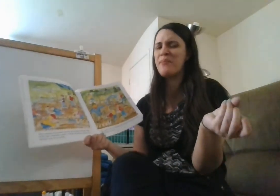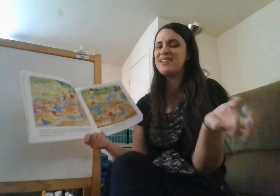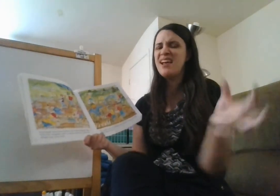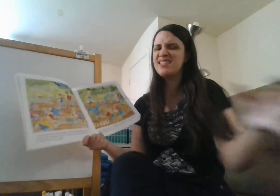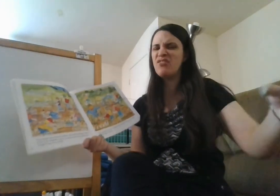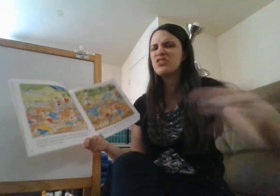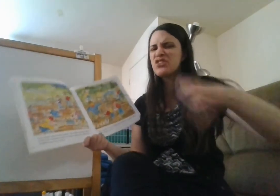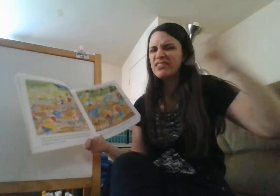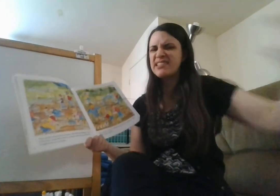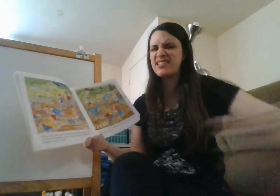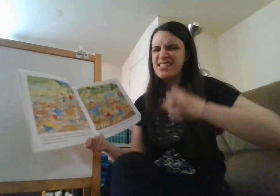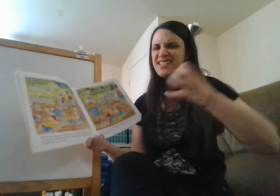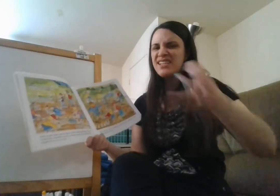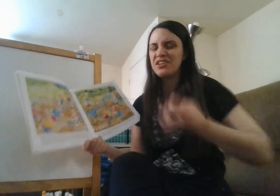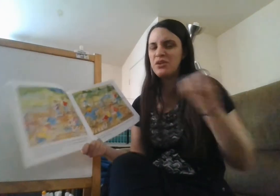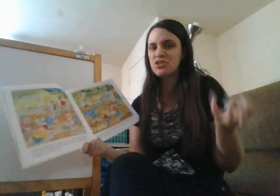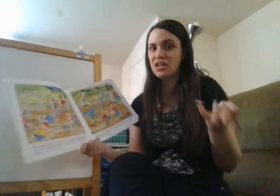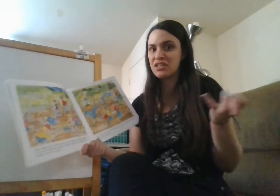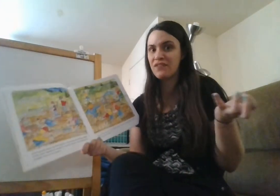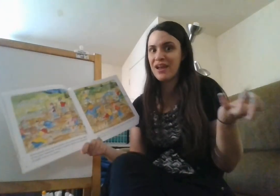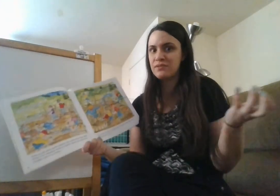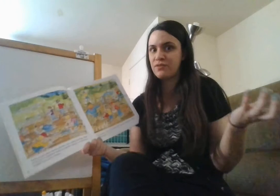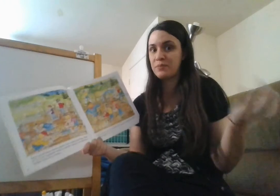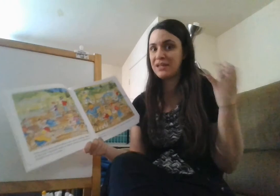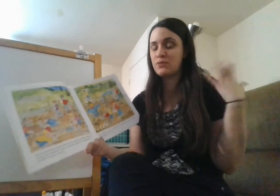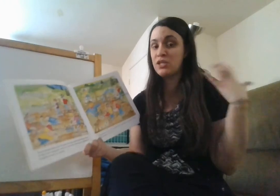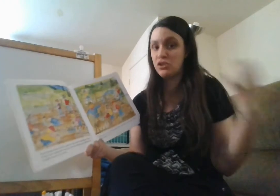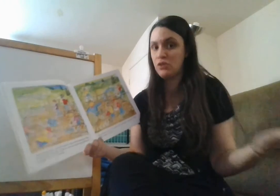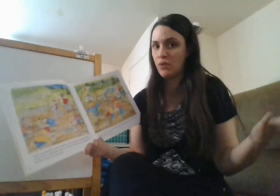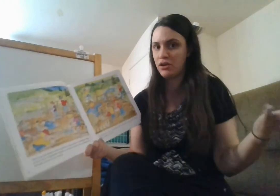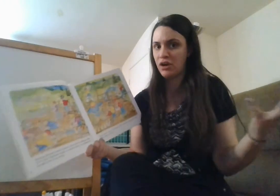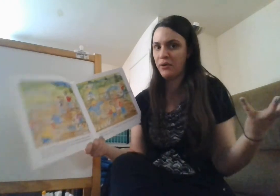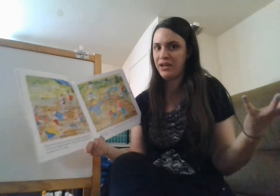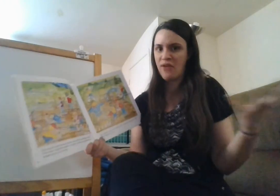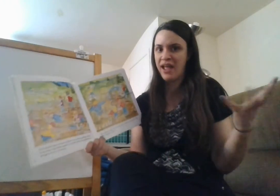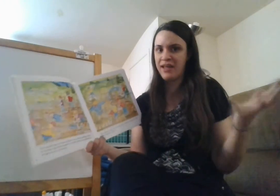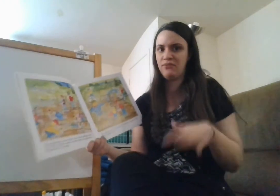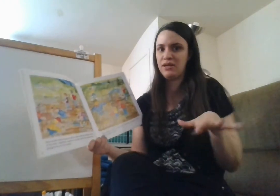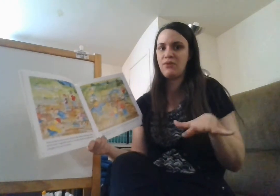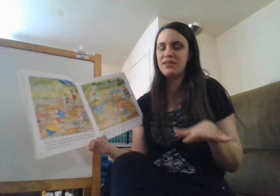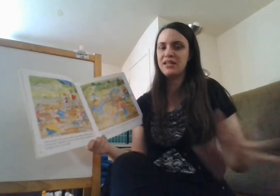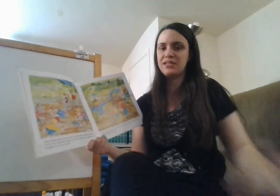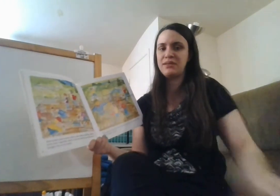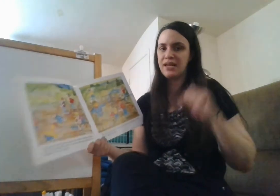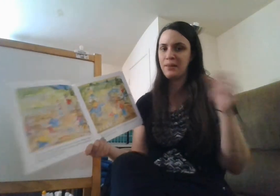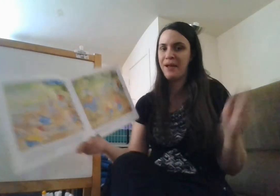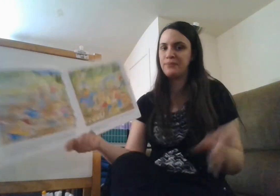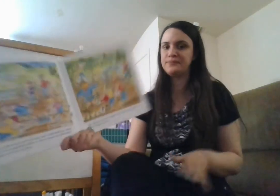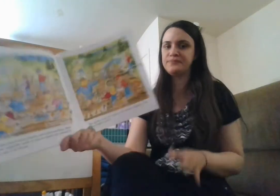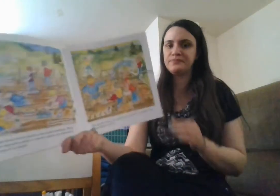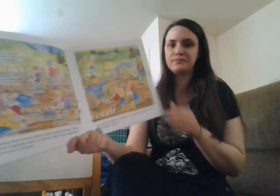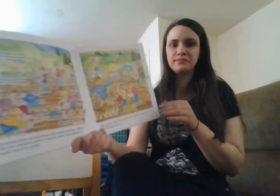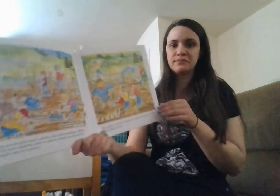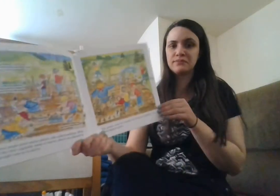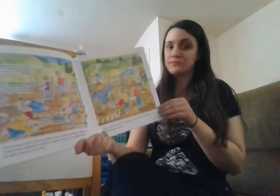is then they'll start to steal the nutrients or the vitamins from the plants we do want growing, okay? And we don't want that, so we take them out.